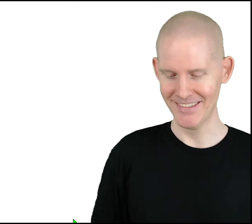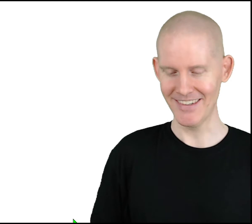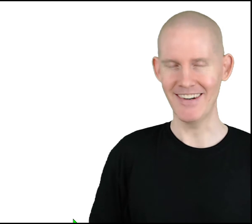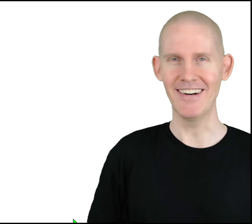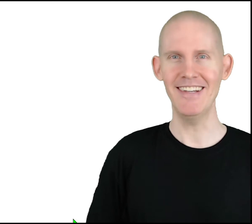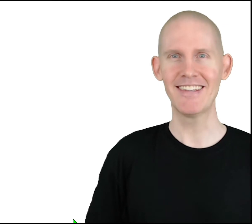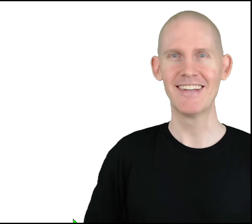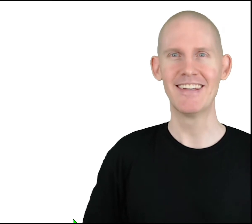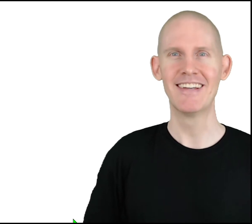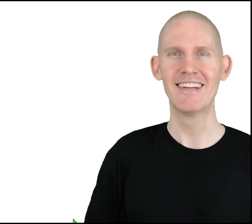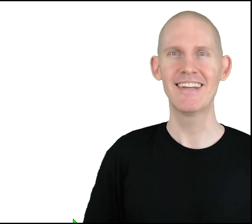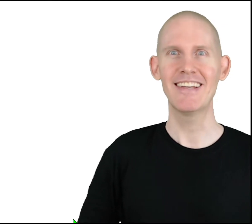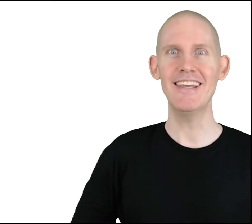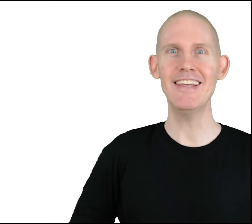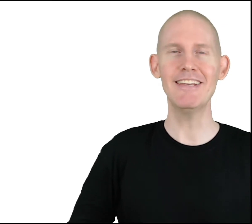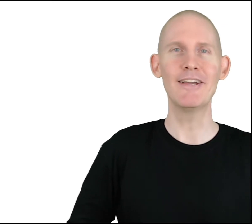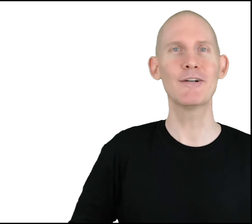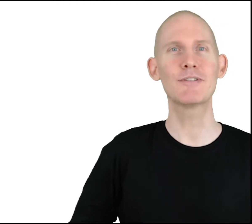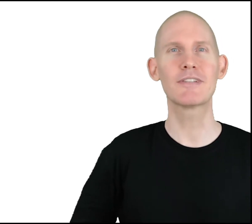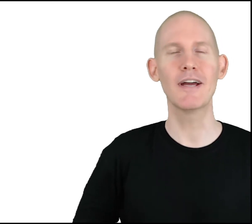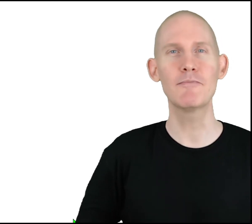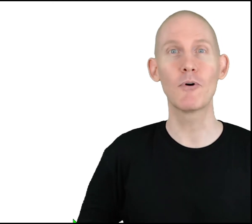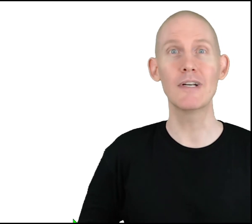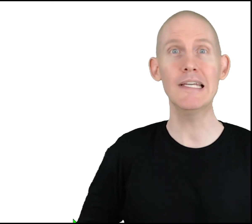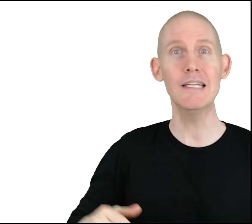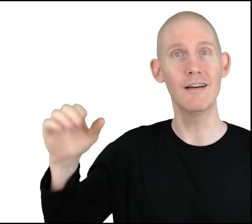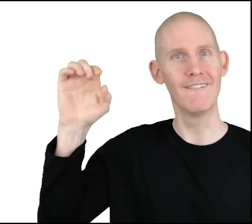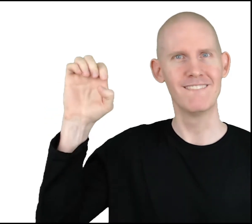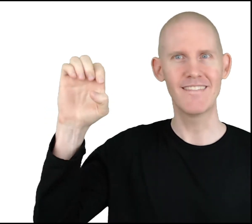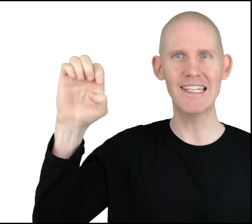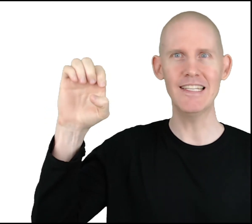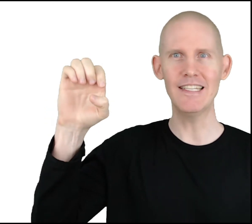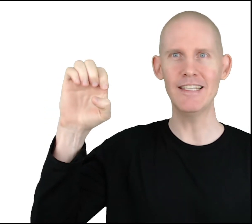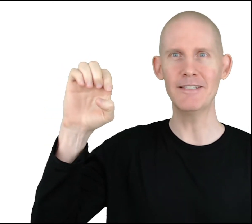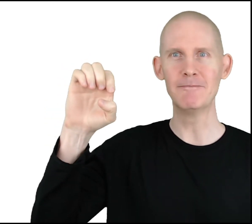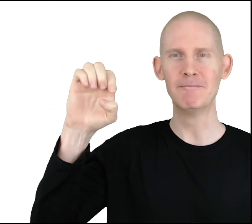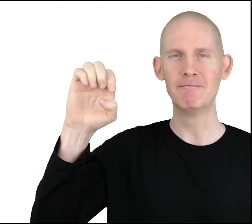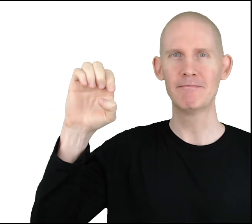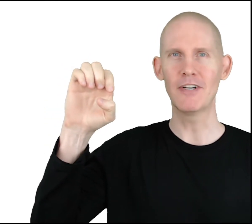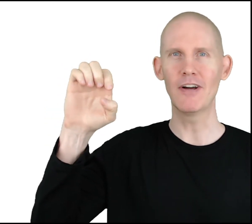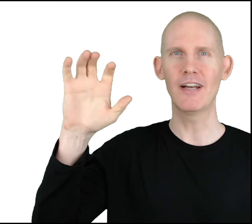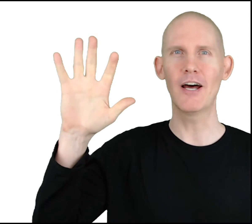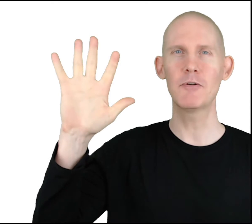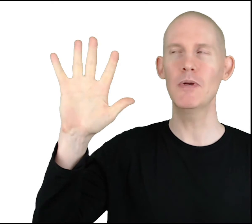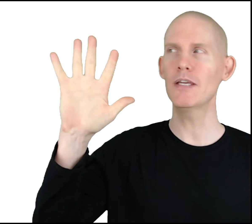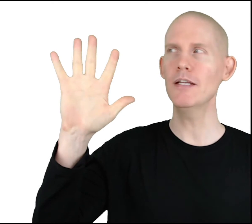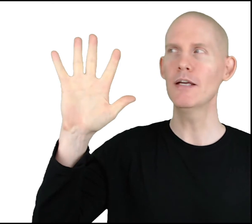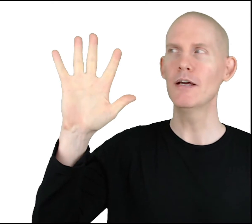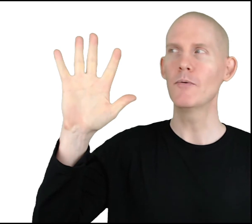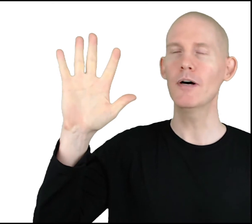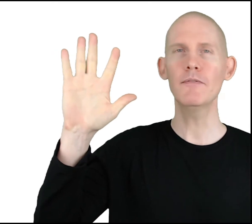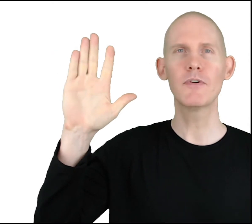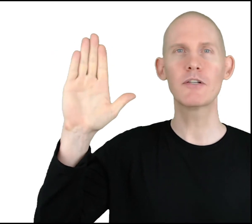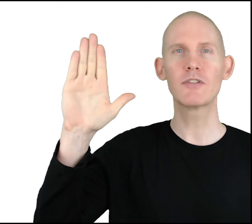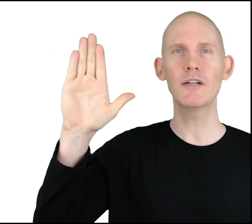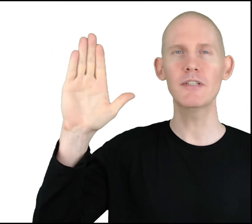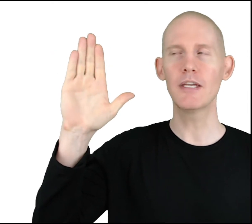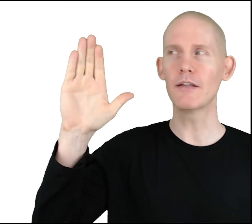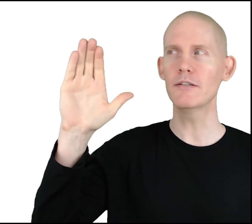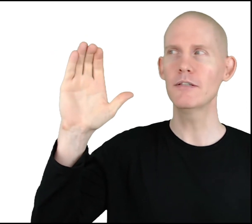All right. E. Here's the sign for E. E. All right, how do we make it? Well, fingers all together. We're